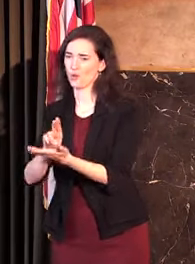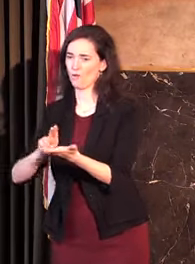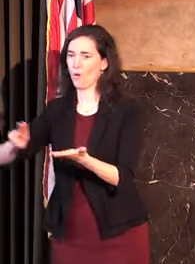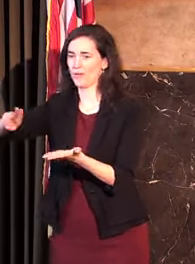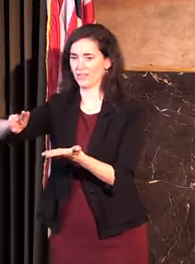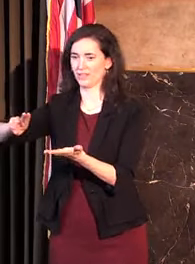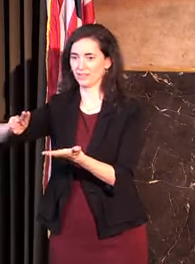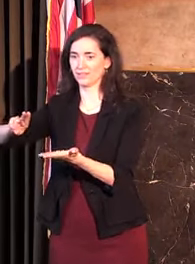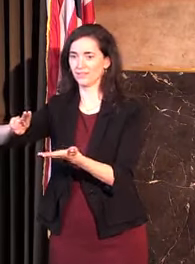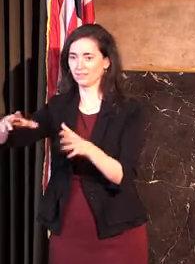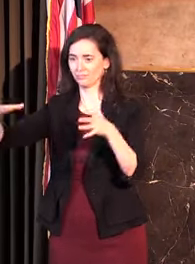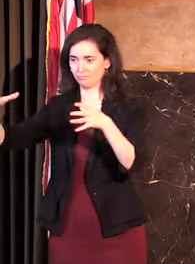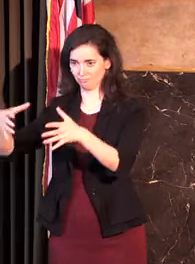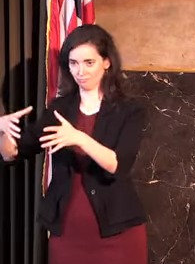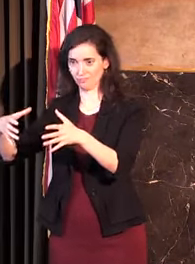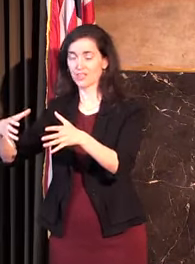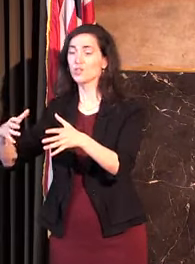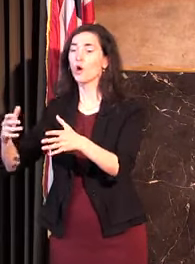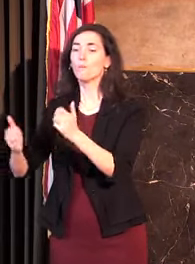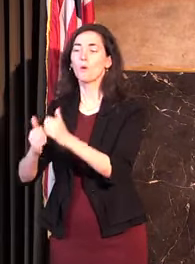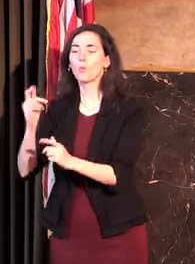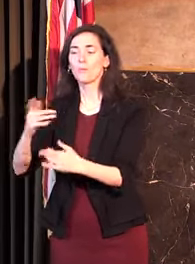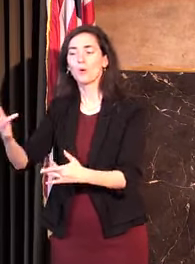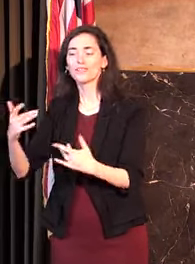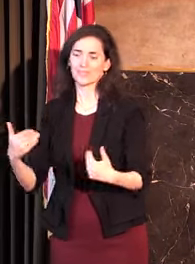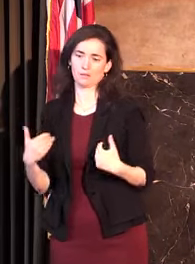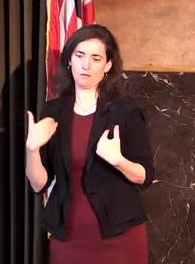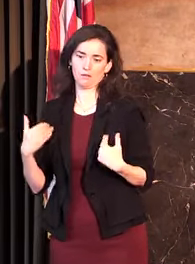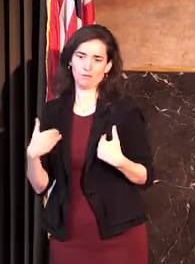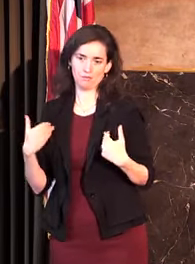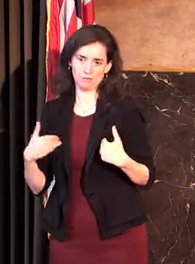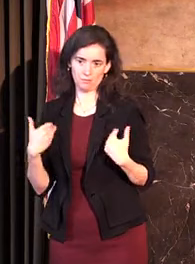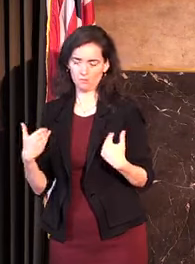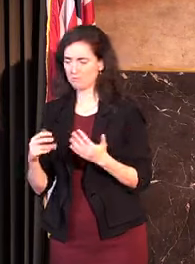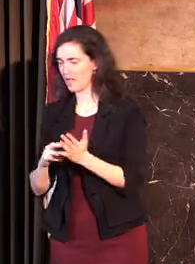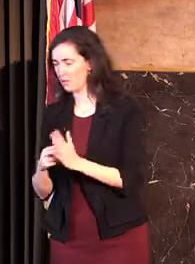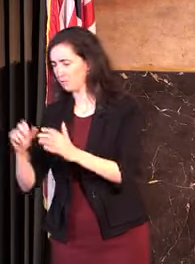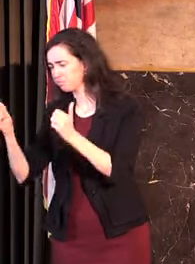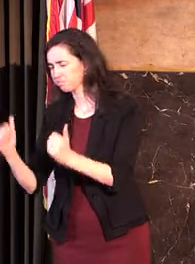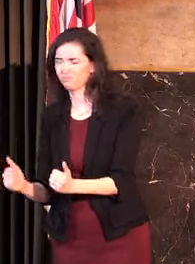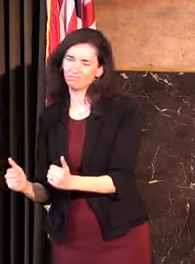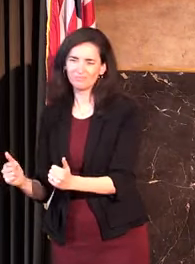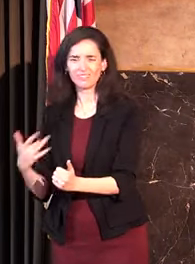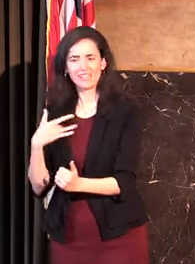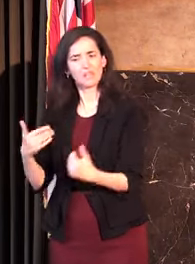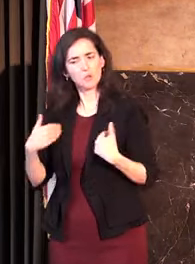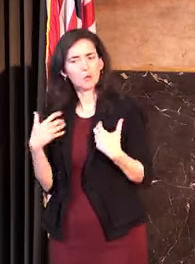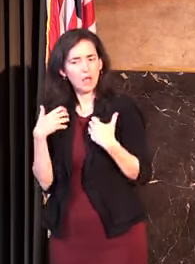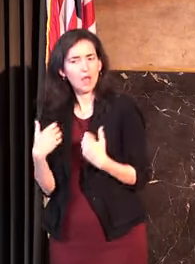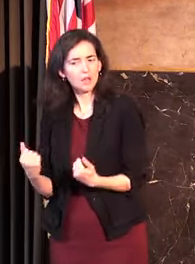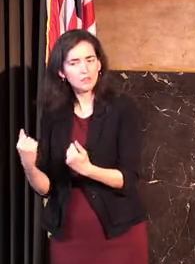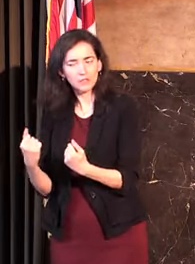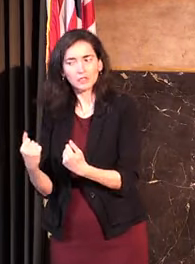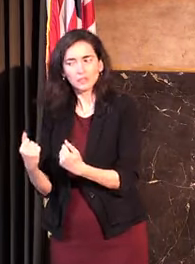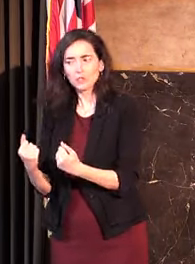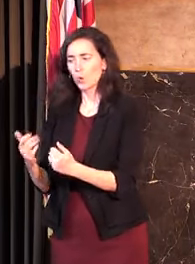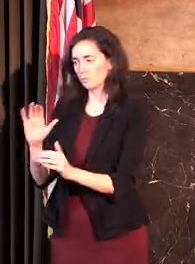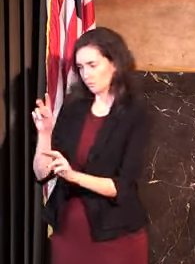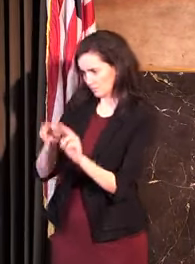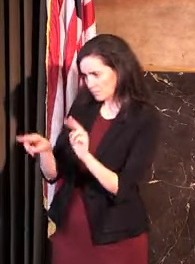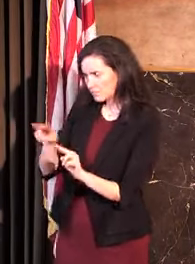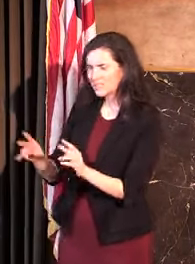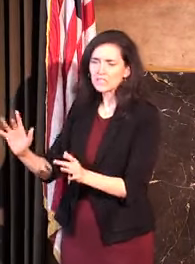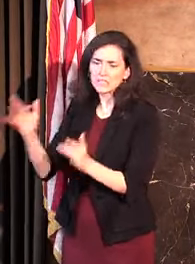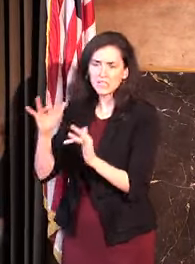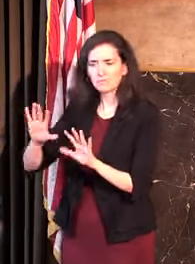had it was young, so not as likely as older people to get that sick. That's the data we have now. We'll learn